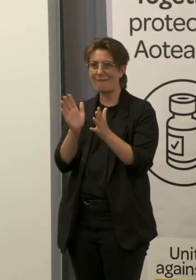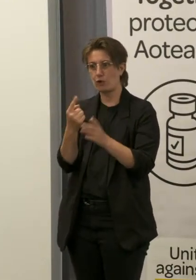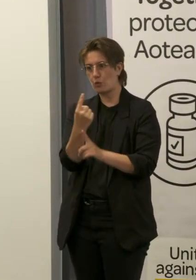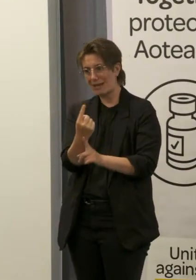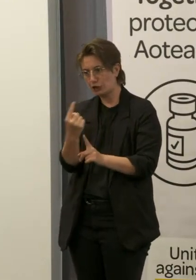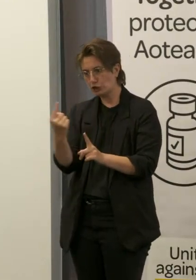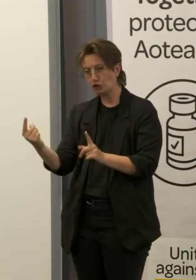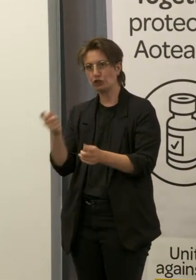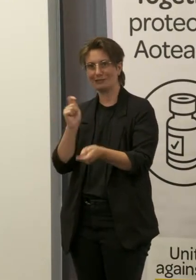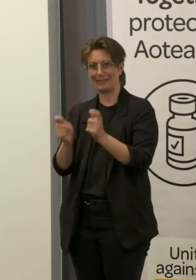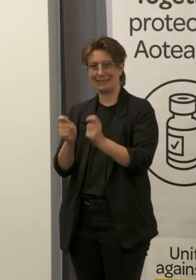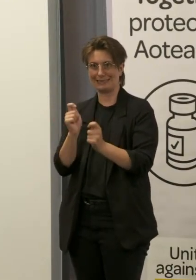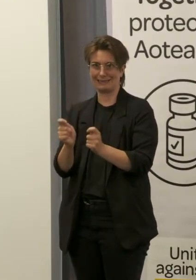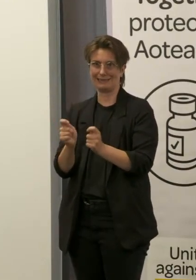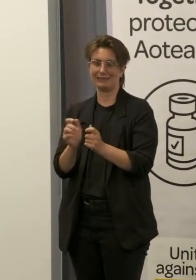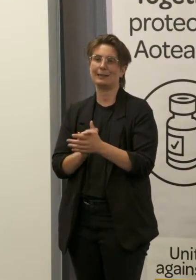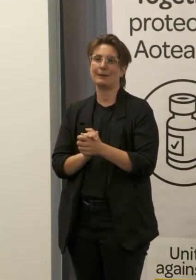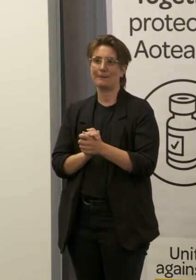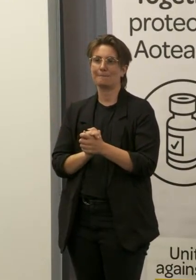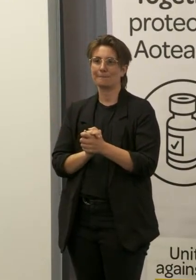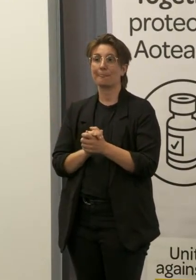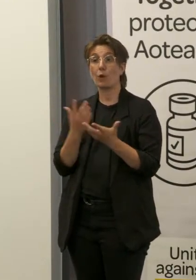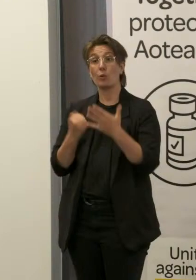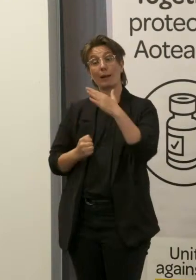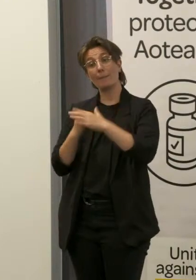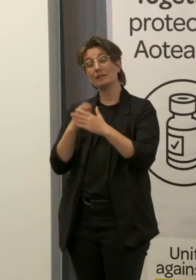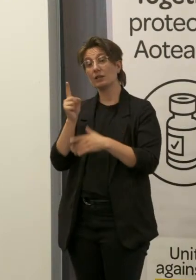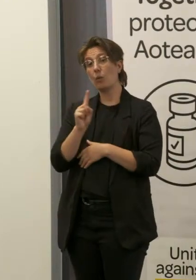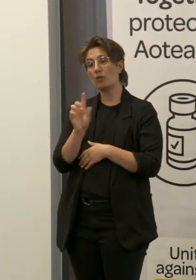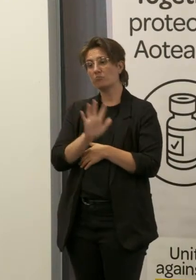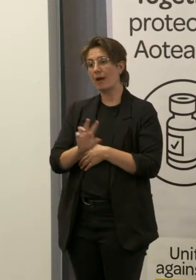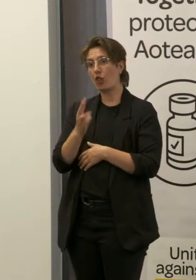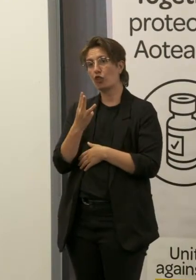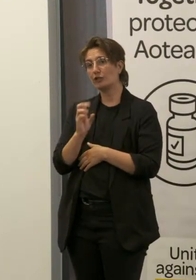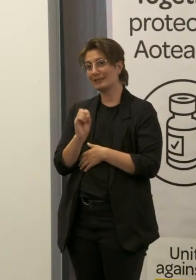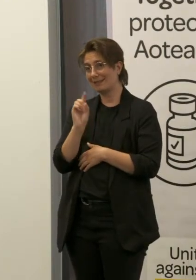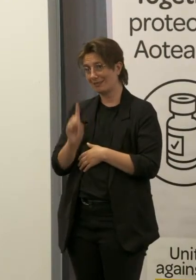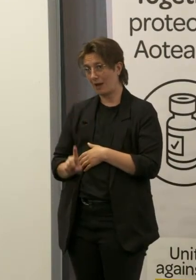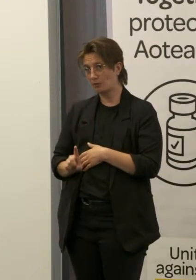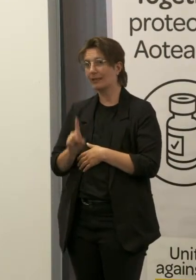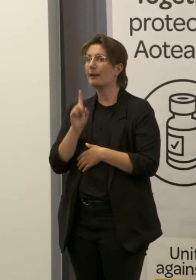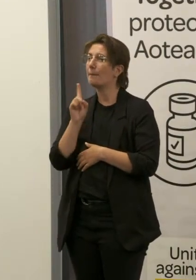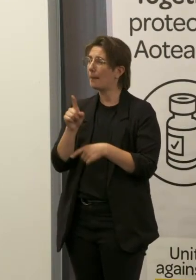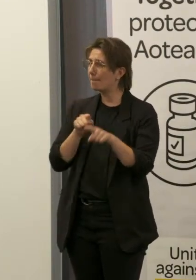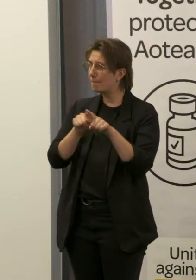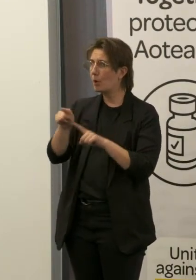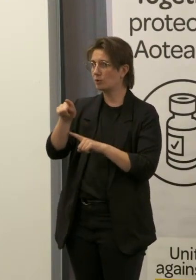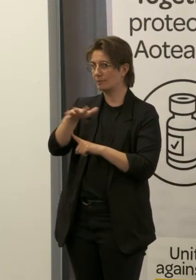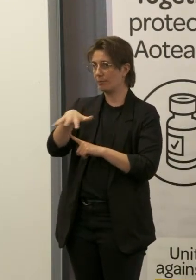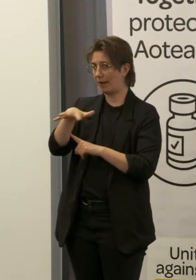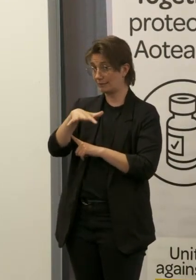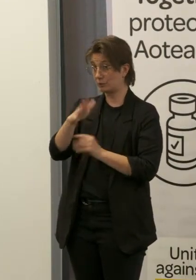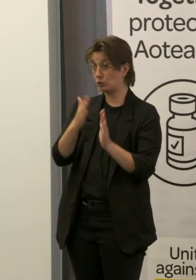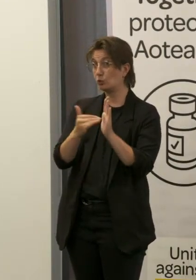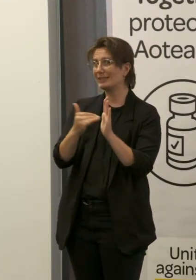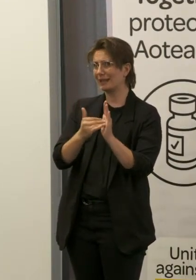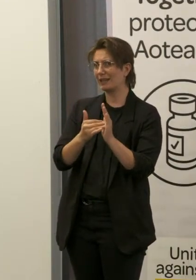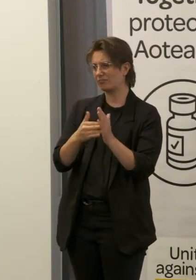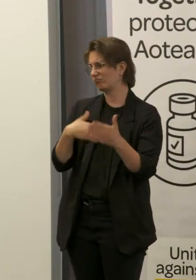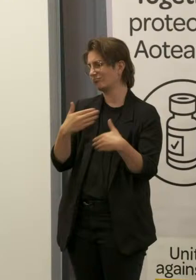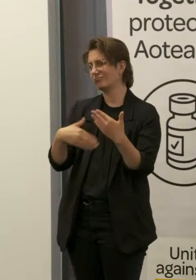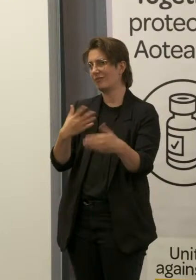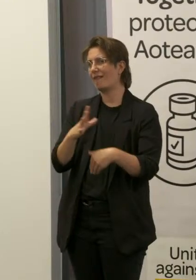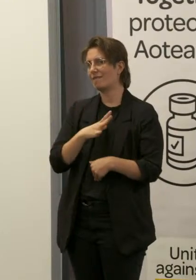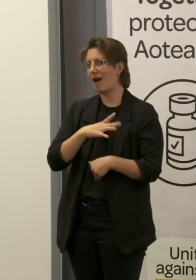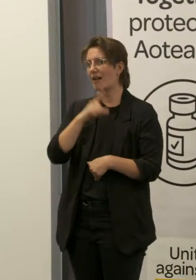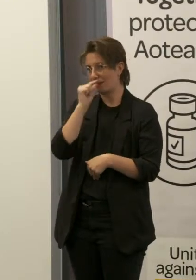30,000. However, most places around the country are still able to do some pooling. And just on the process of Parliament, how